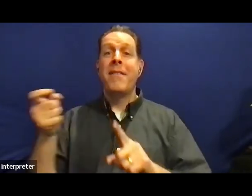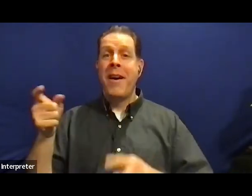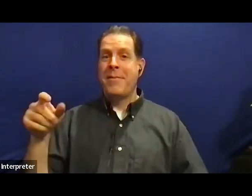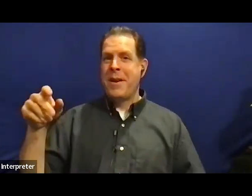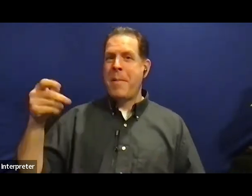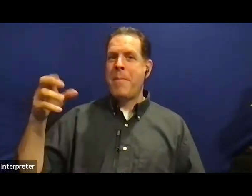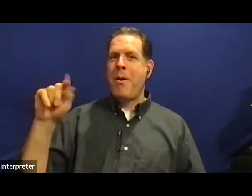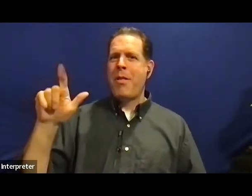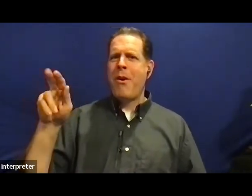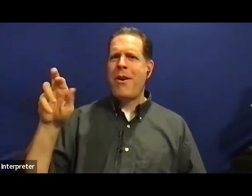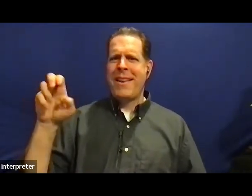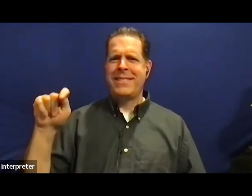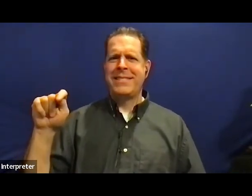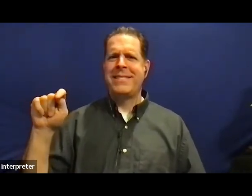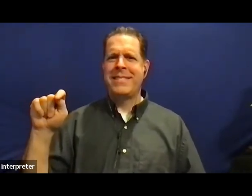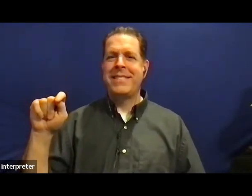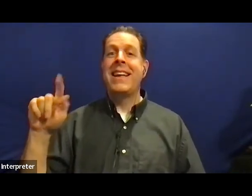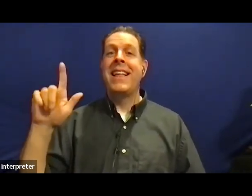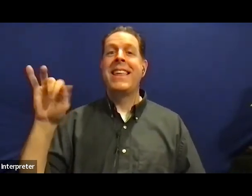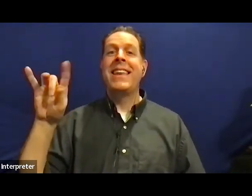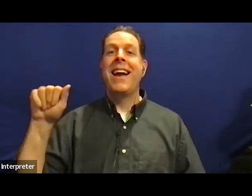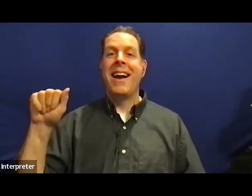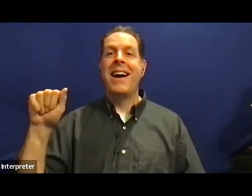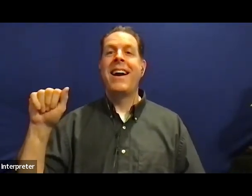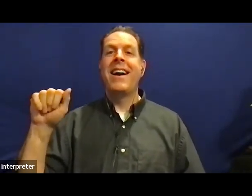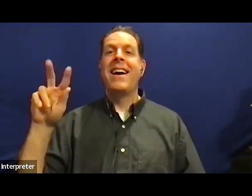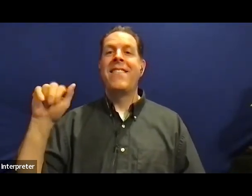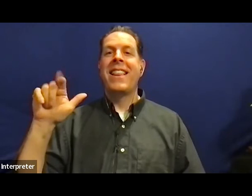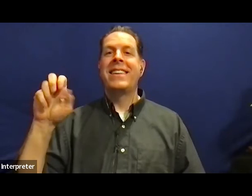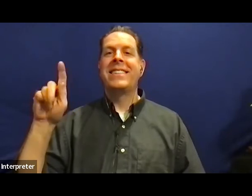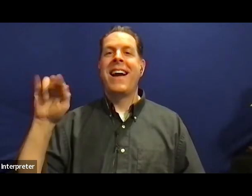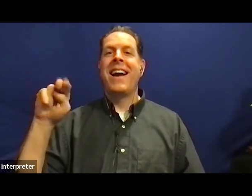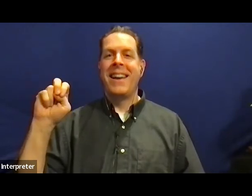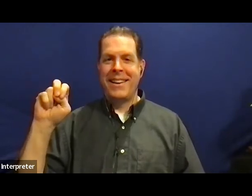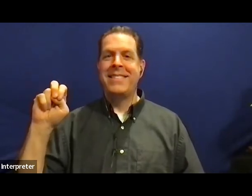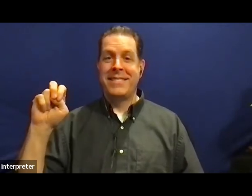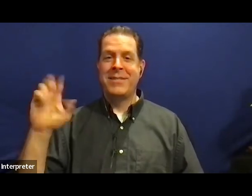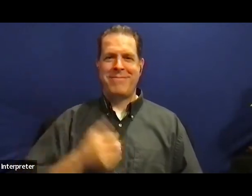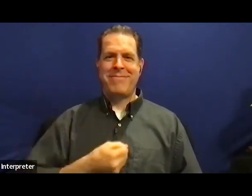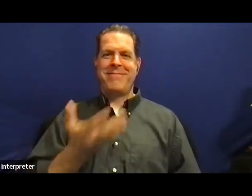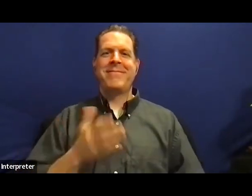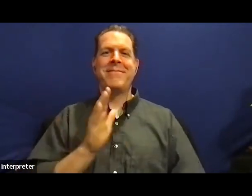Laureate, Lydia K. Valentine. Please join me for her words of inspiration.